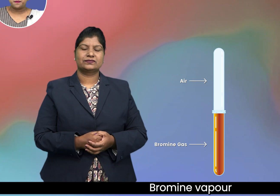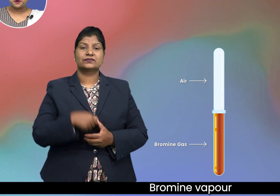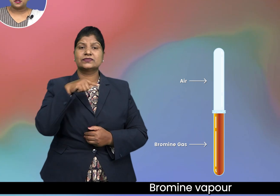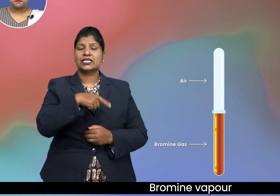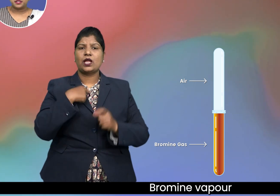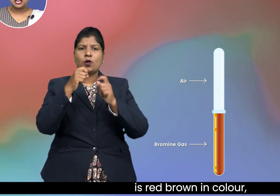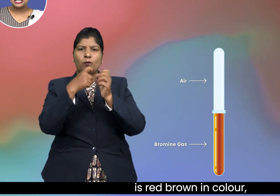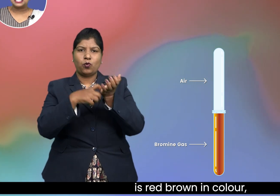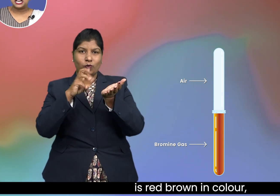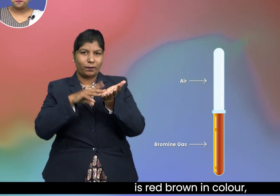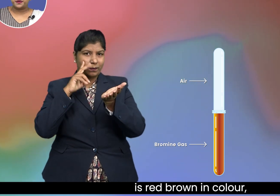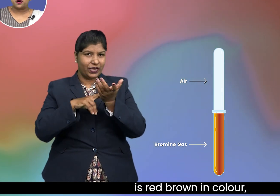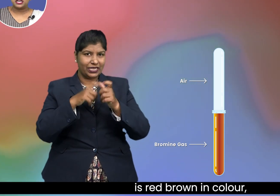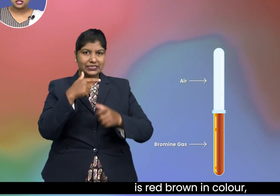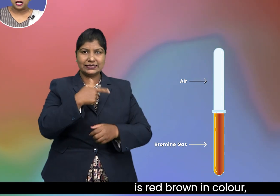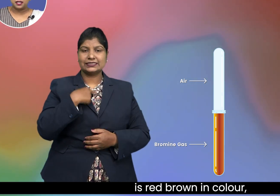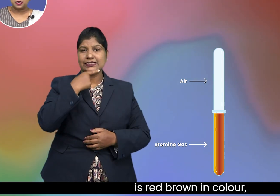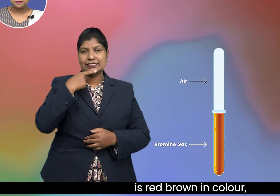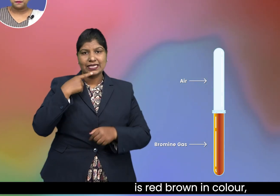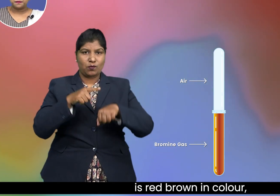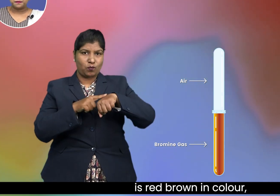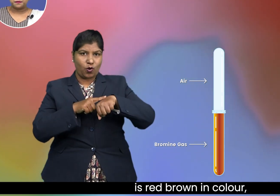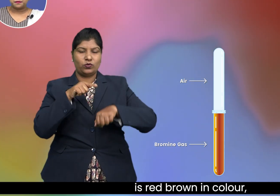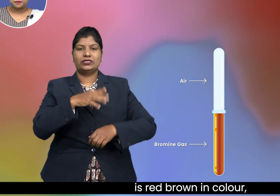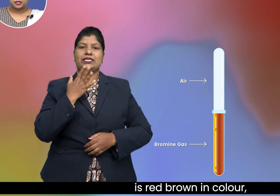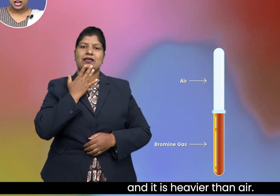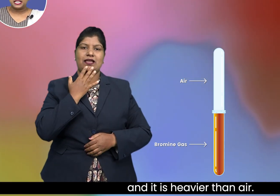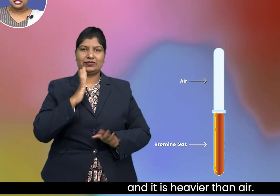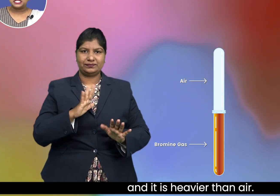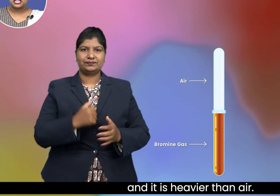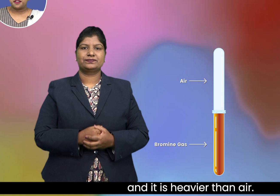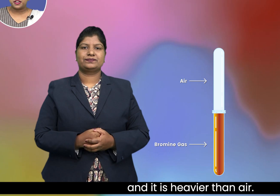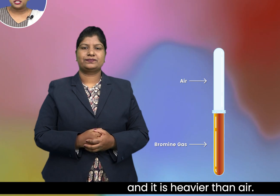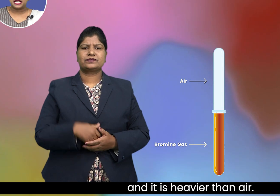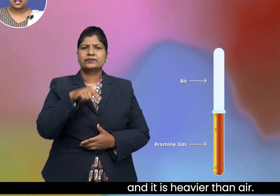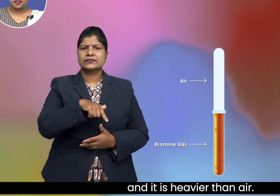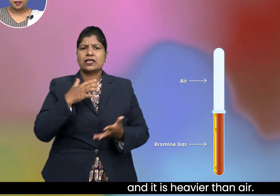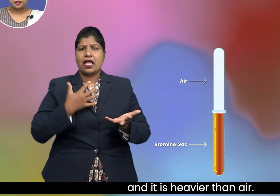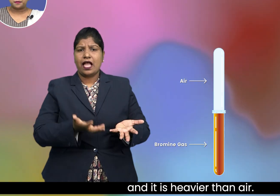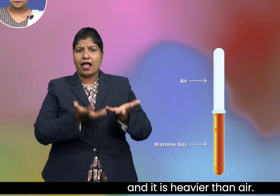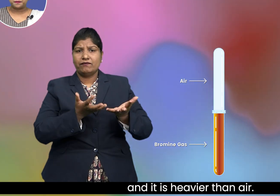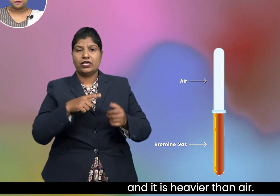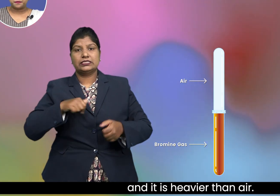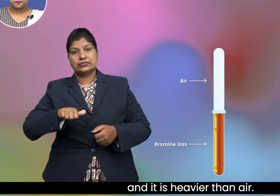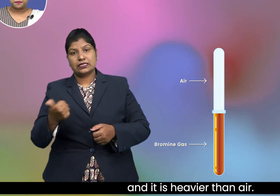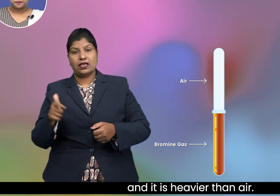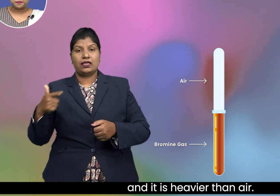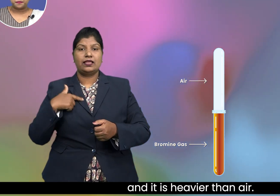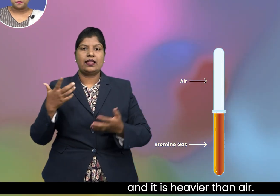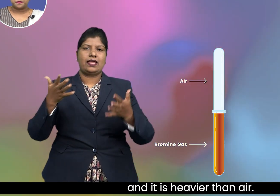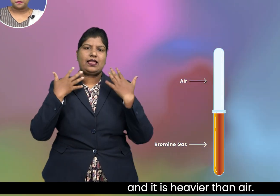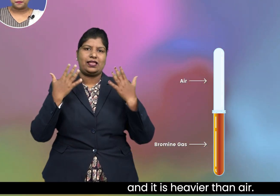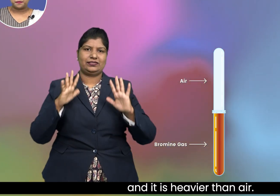Bromine vapor is red-brown in color and it is heavier than air.